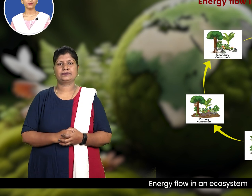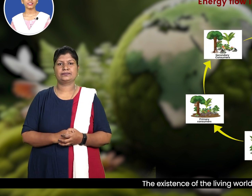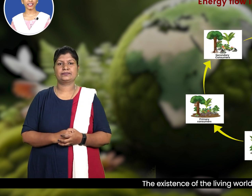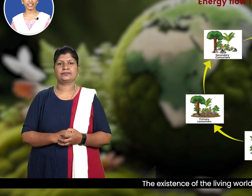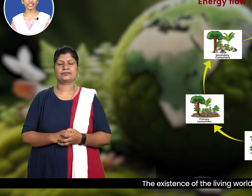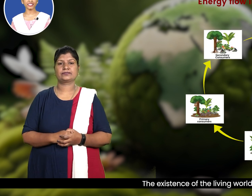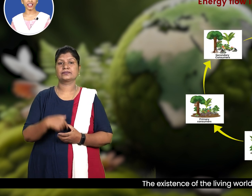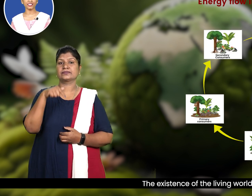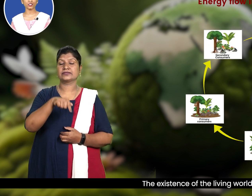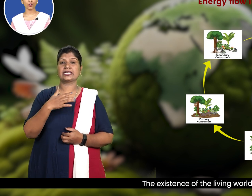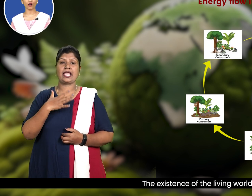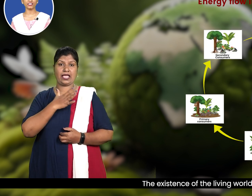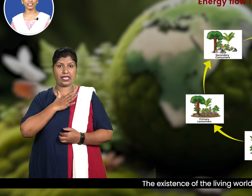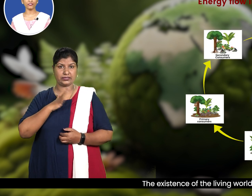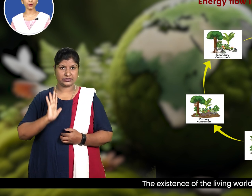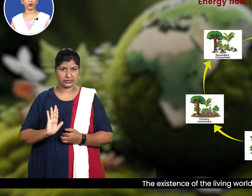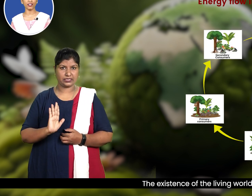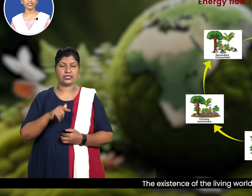The existence of the living world